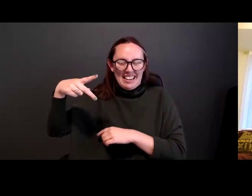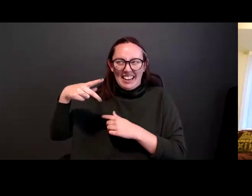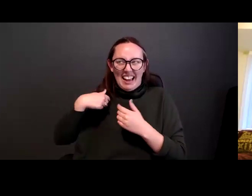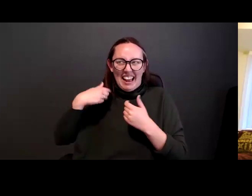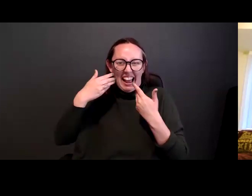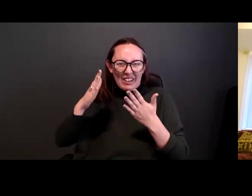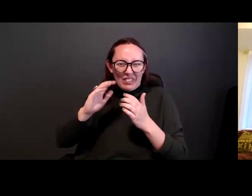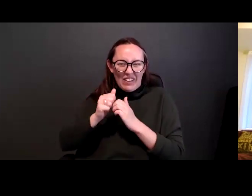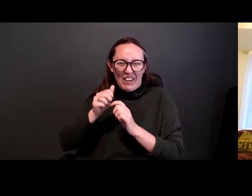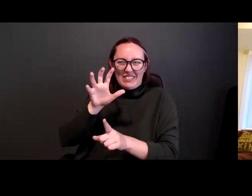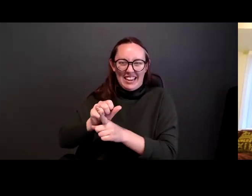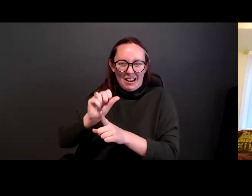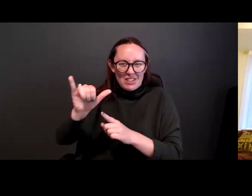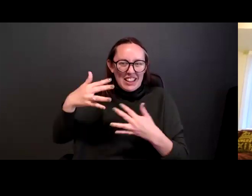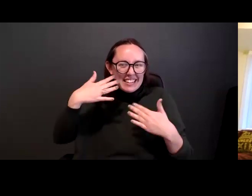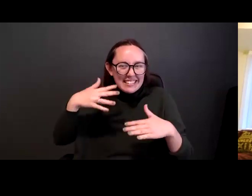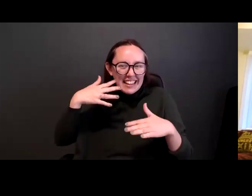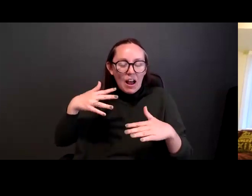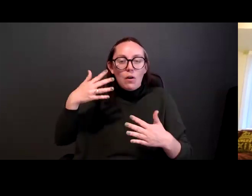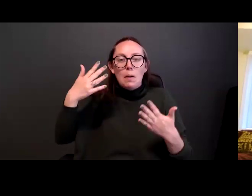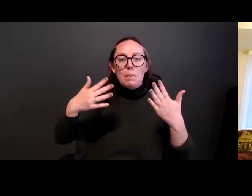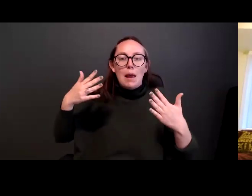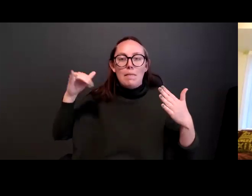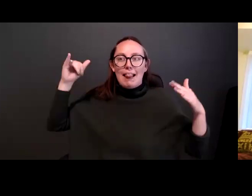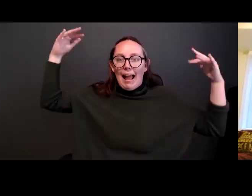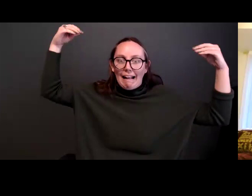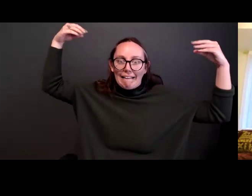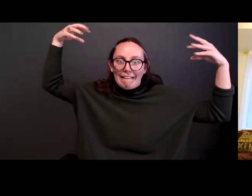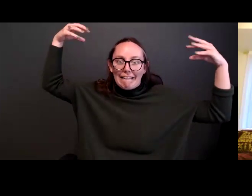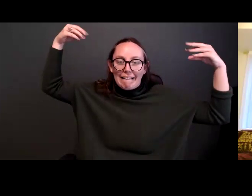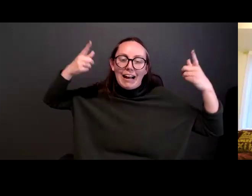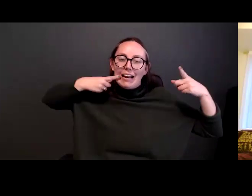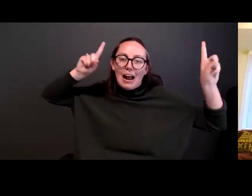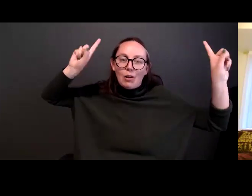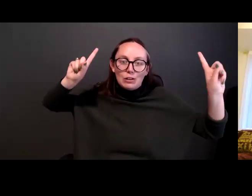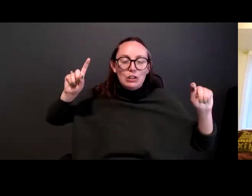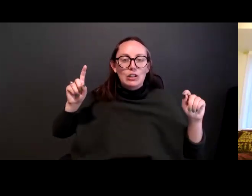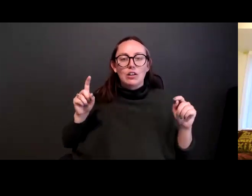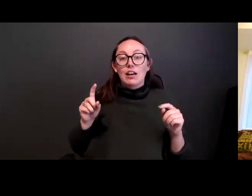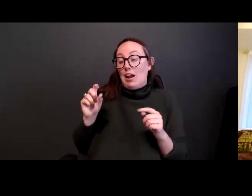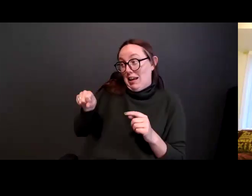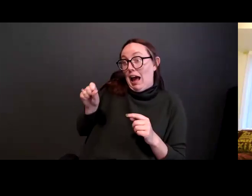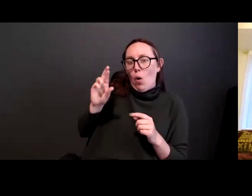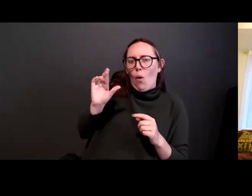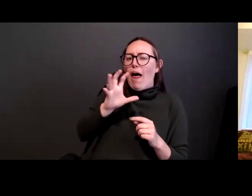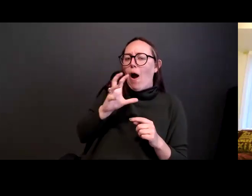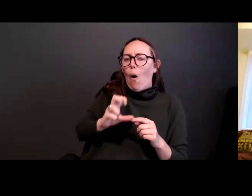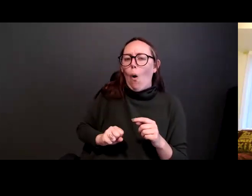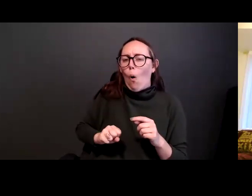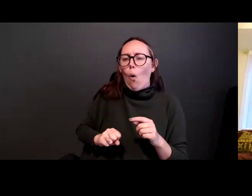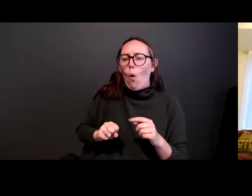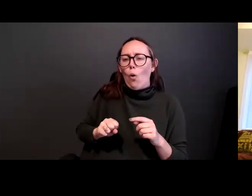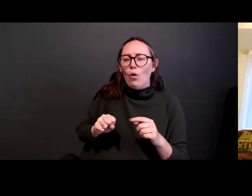overhead announcer. Uh-huh. Maybe one of those The clunky cash intercom. registers. Yeah, the Yeah, that's right. intercom. A nice clunky